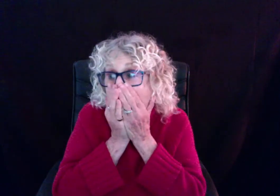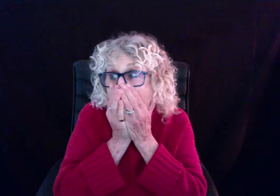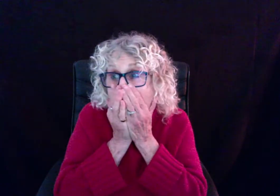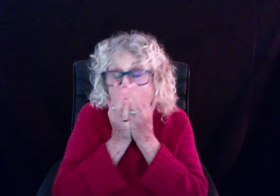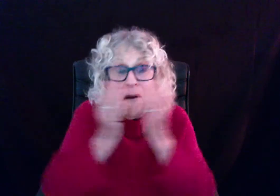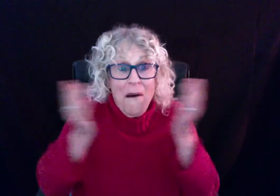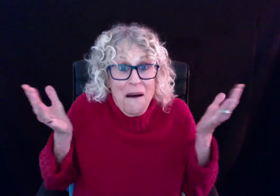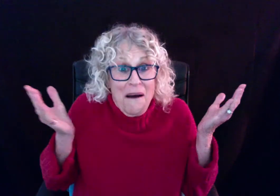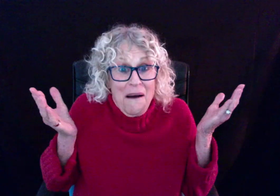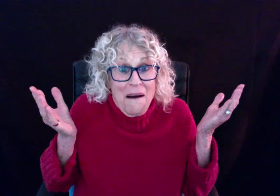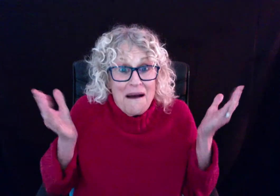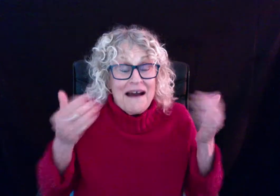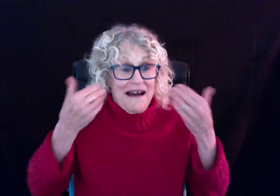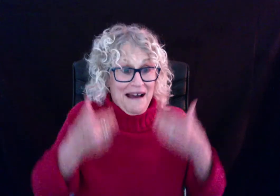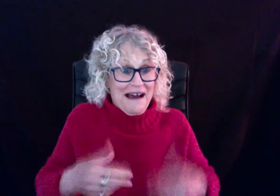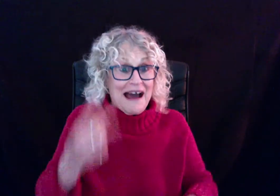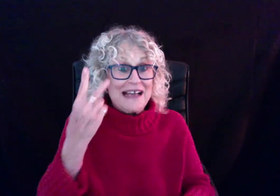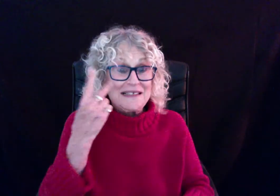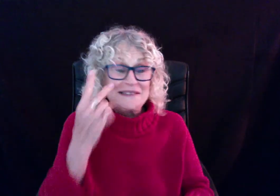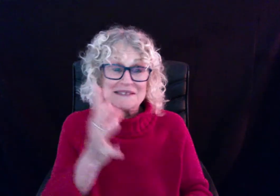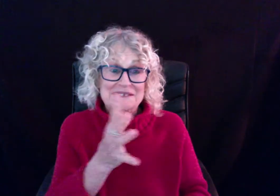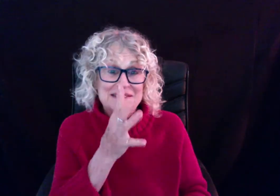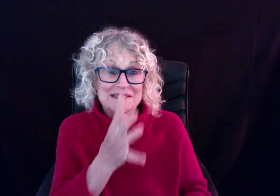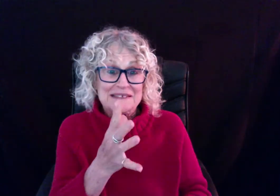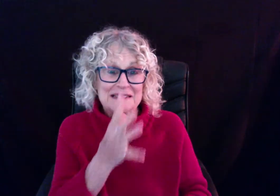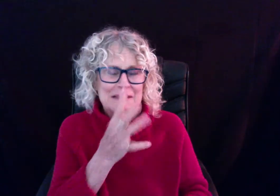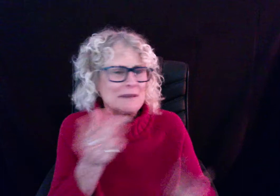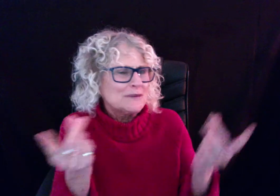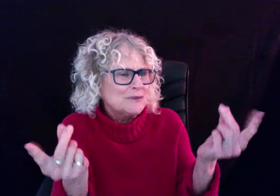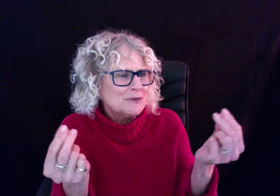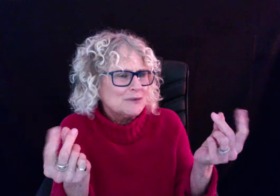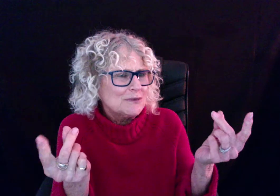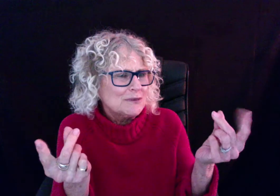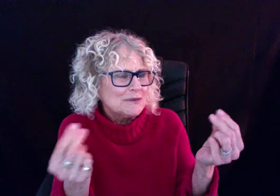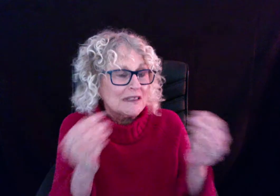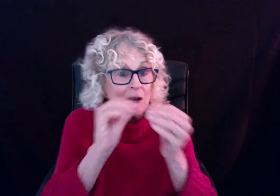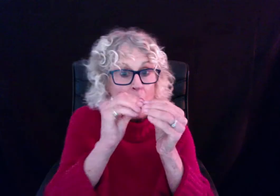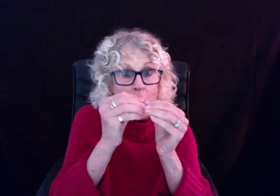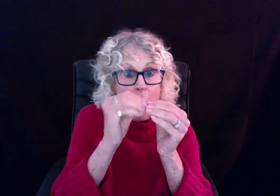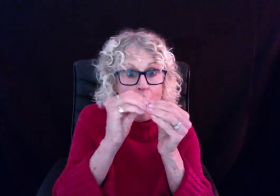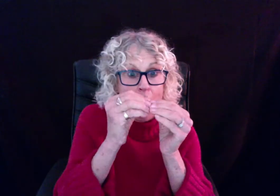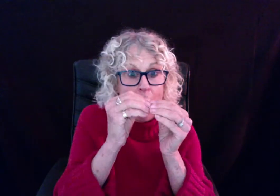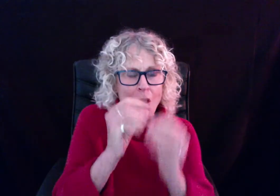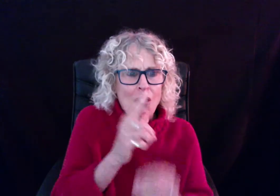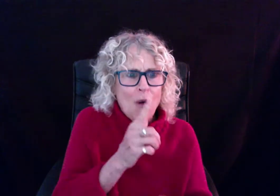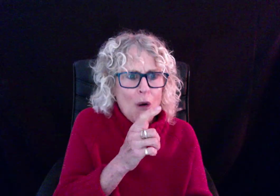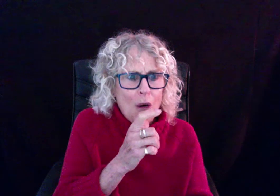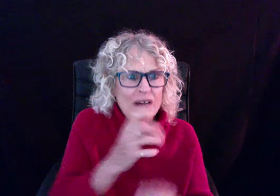I saw mommy kissing Santa